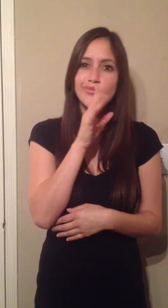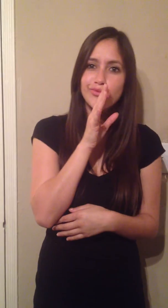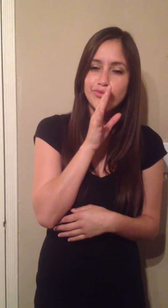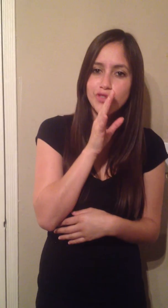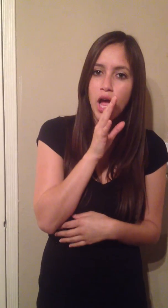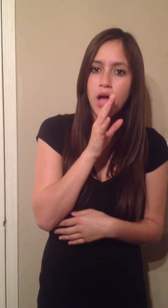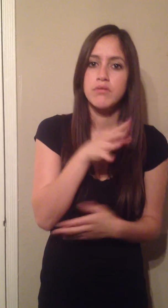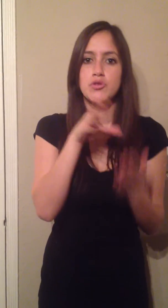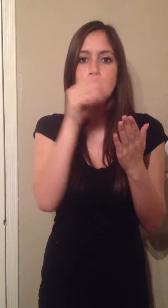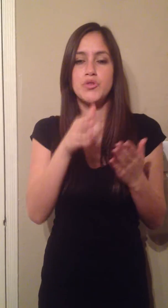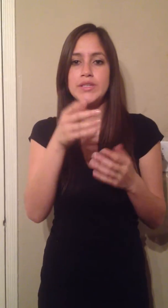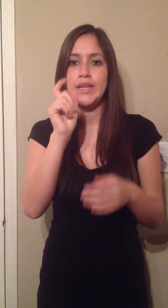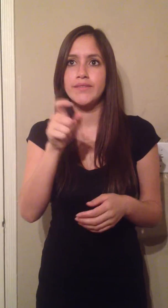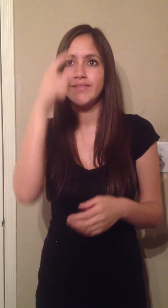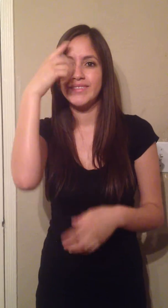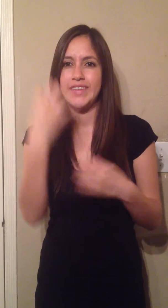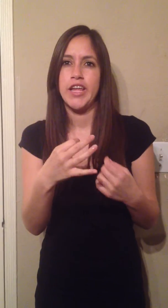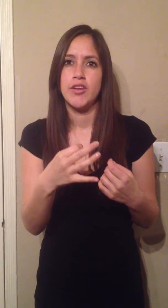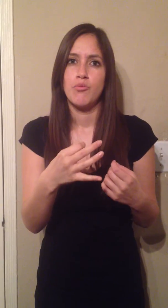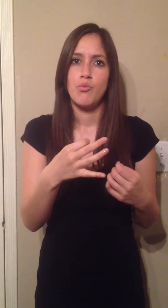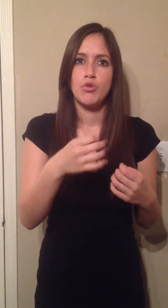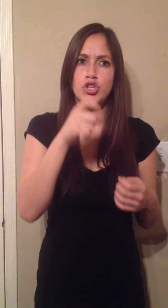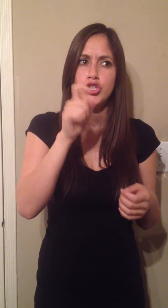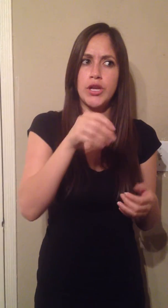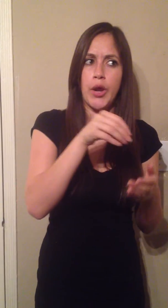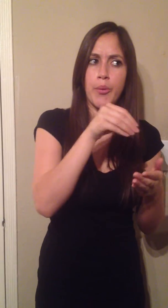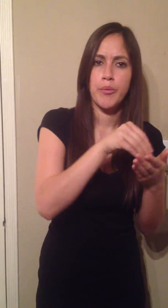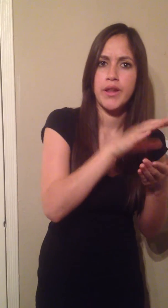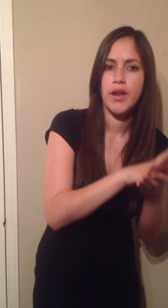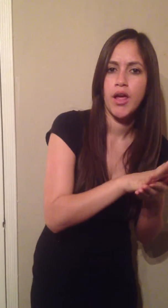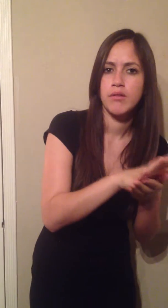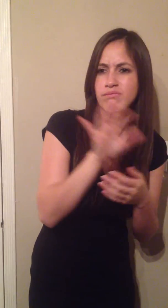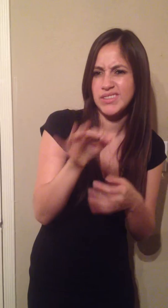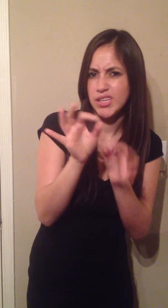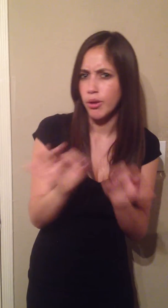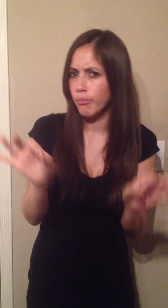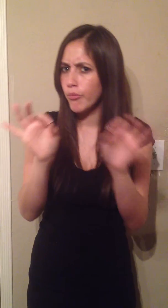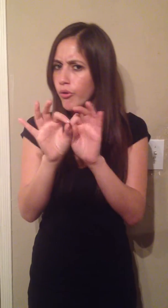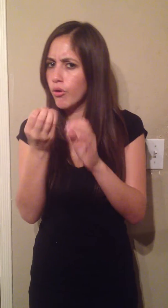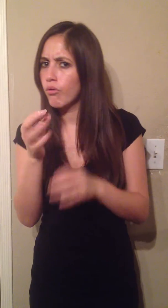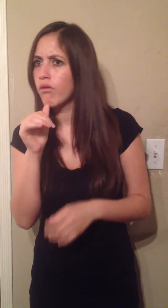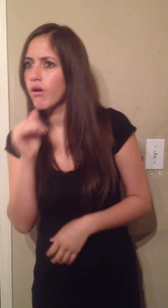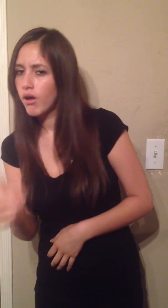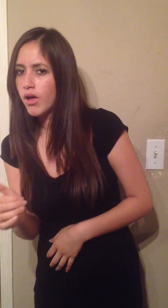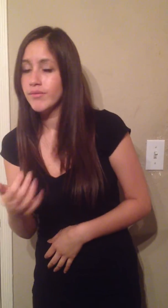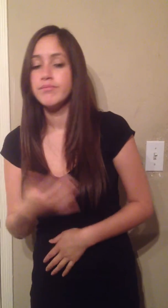to tell whether you should write something or not. Is that important or not? Some teachers are really good about telling you, this is